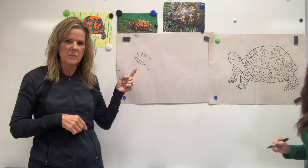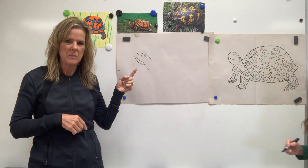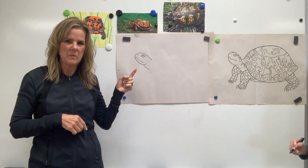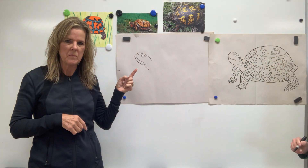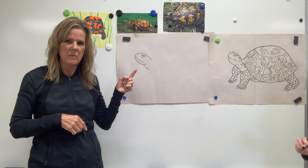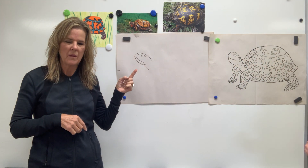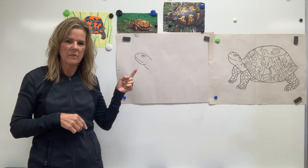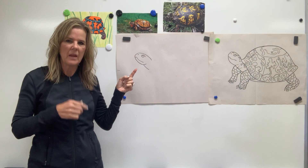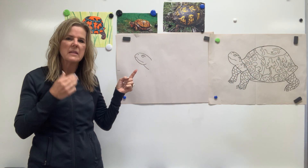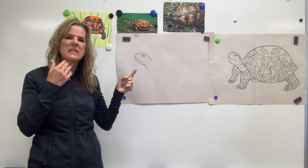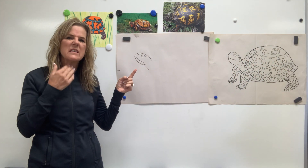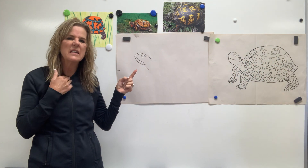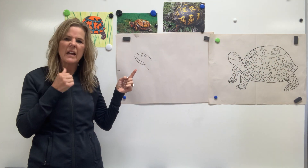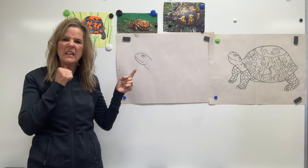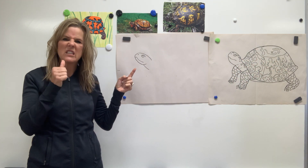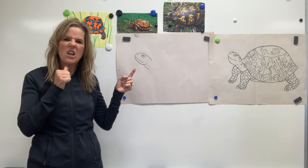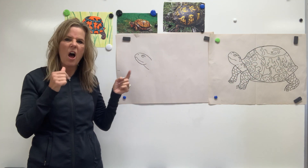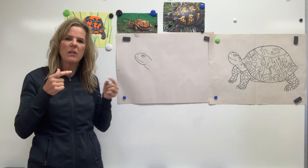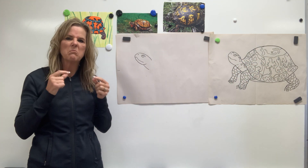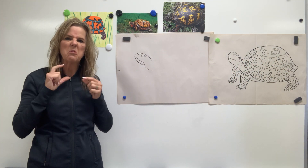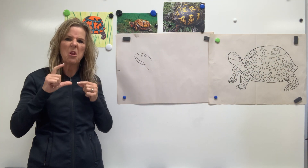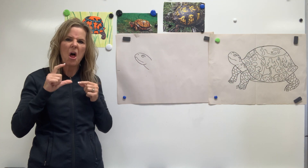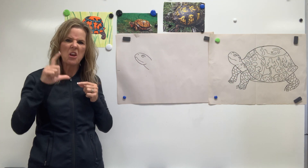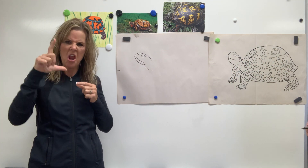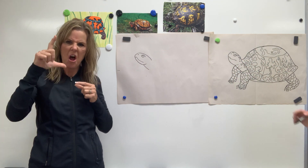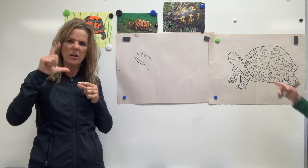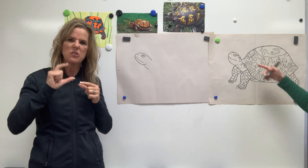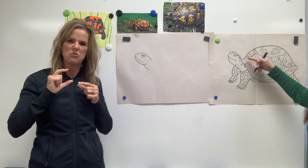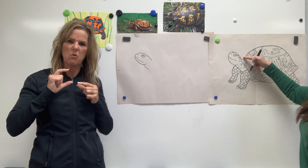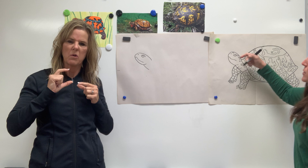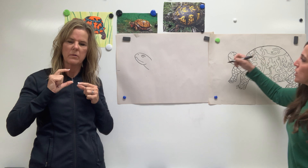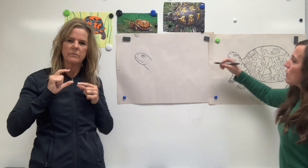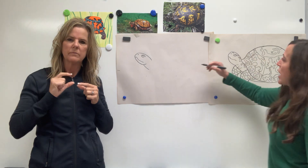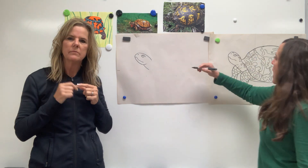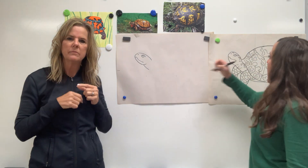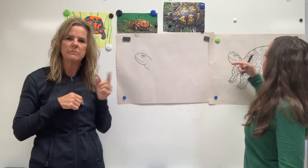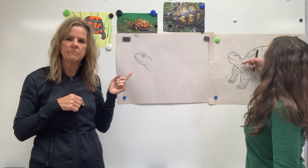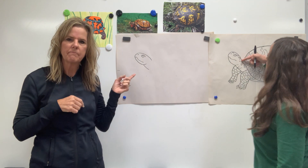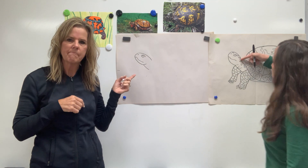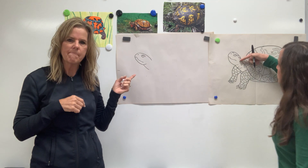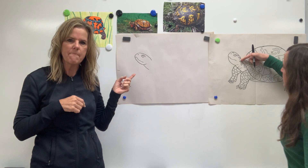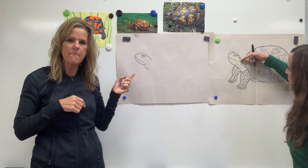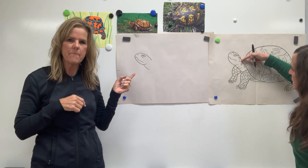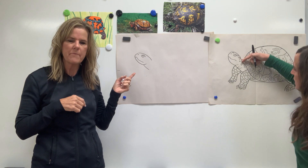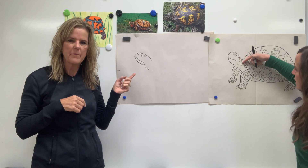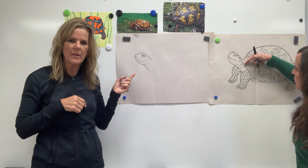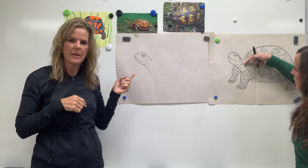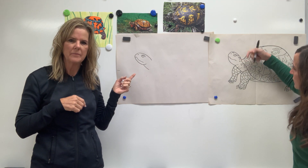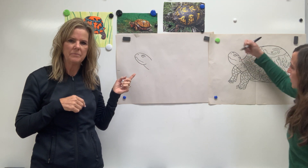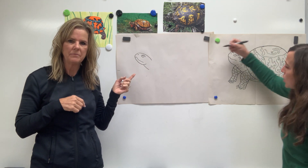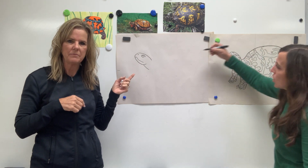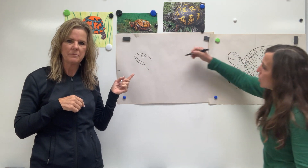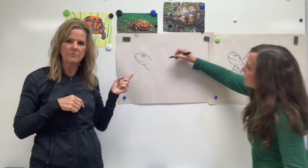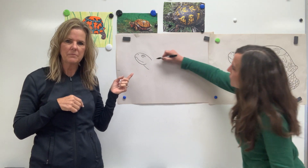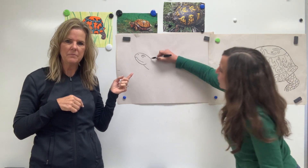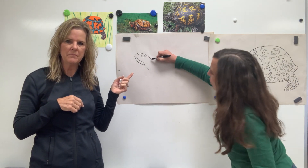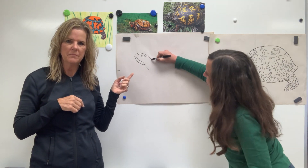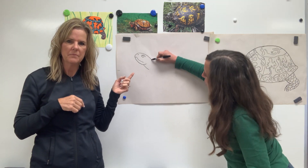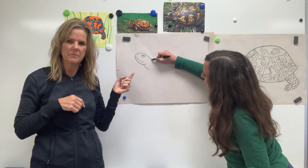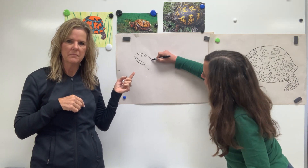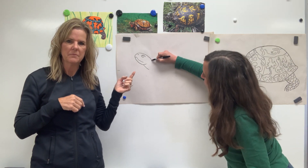his neck, not super long. On the top, I'm gonna go ahead and show just a little bit of a